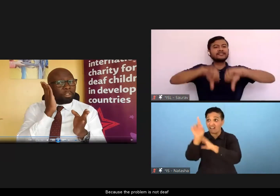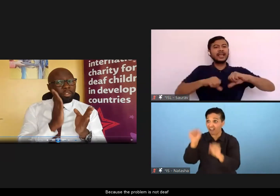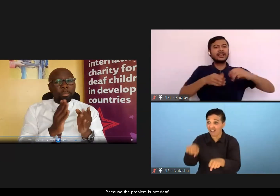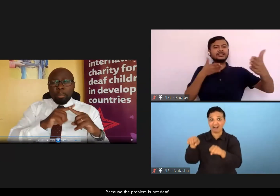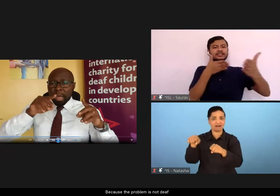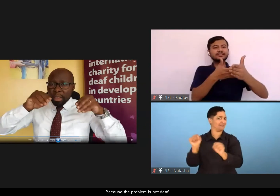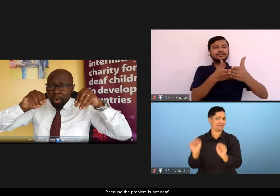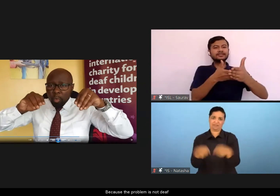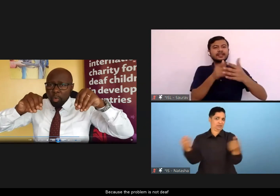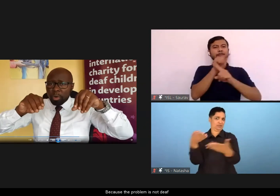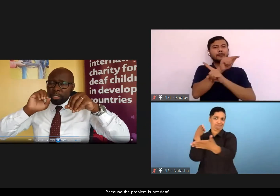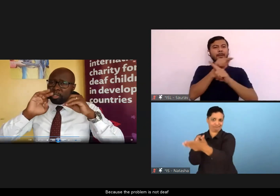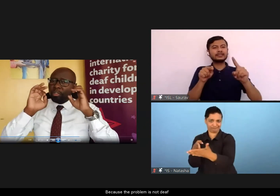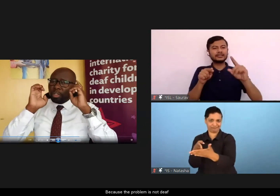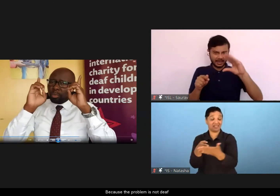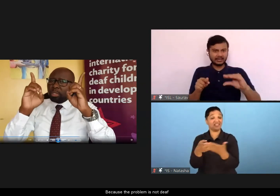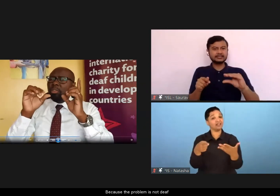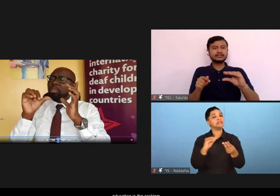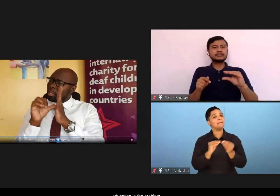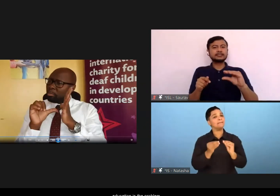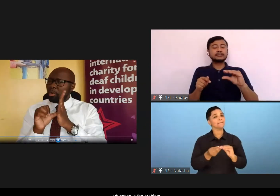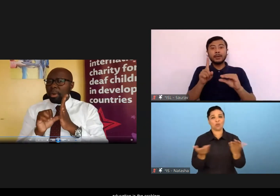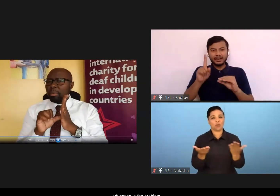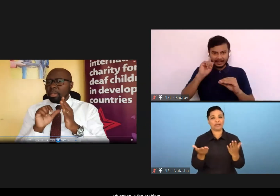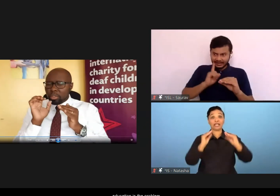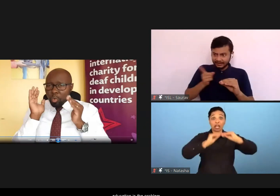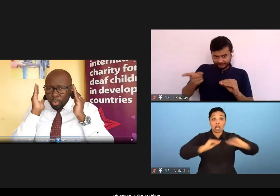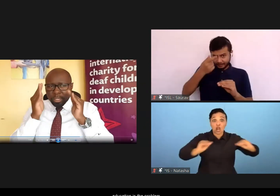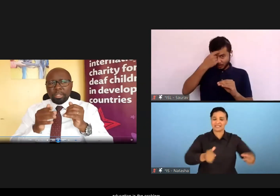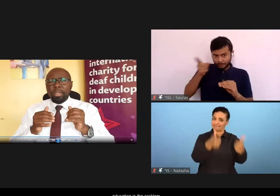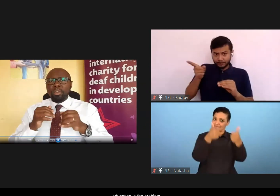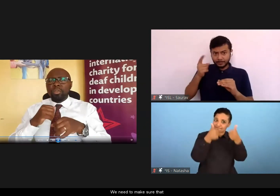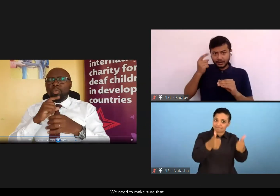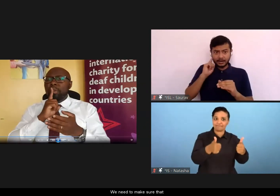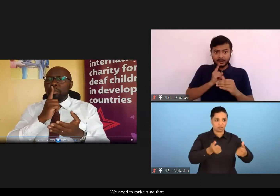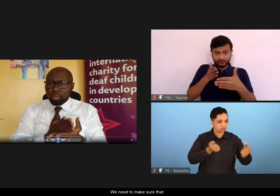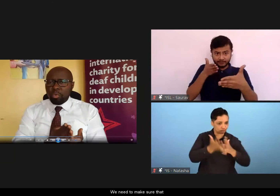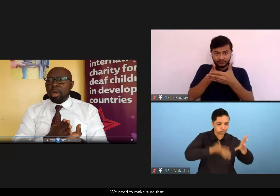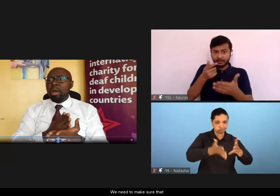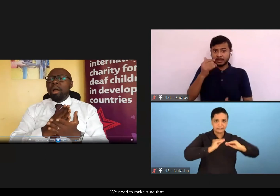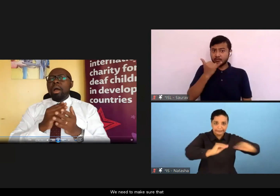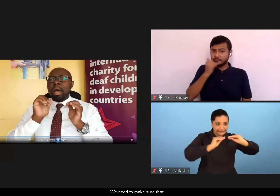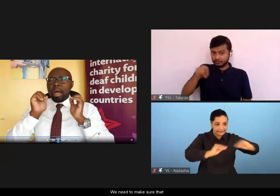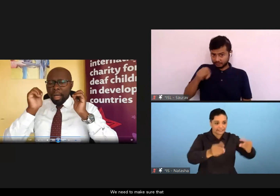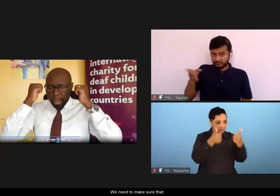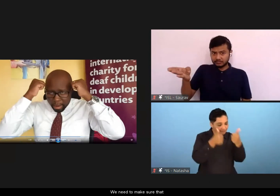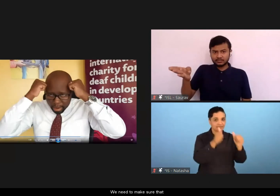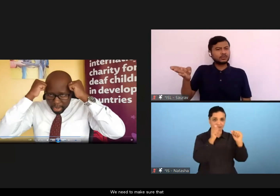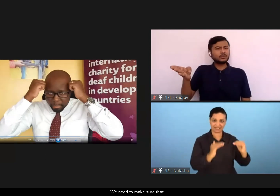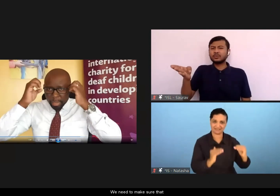the problem is not deaf people, but the quality of education is the problem. We need to make